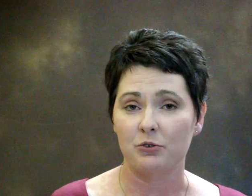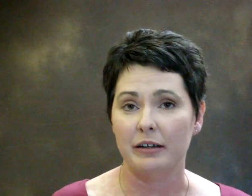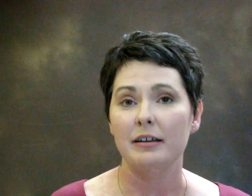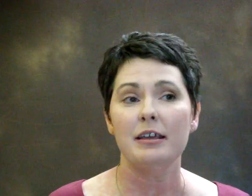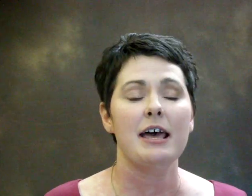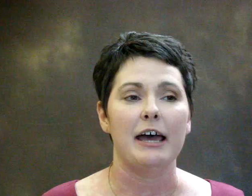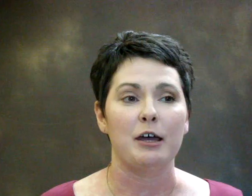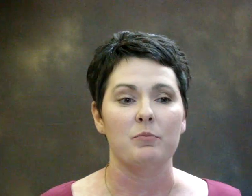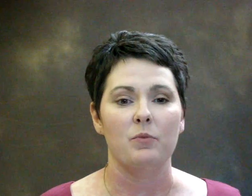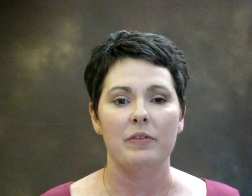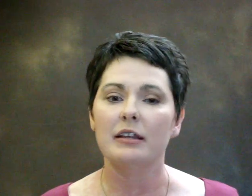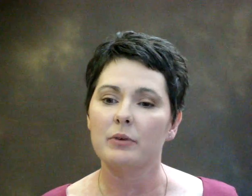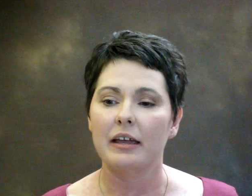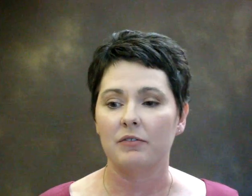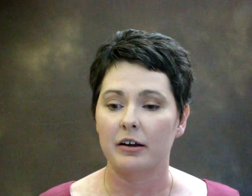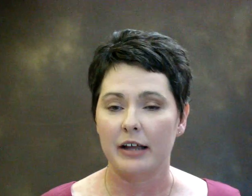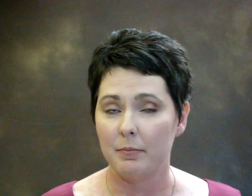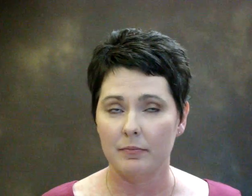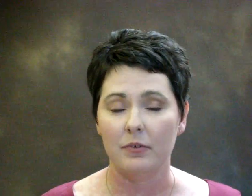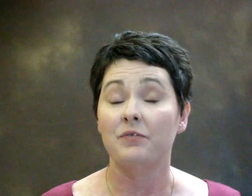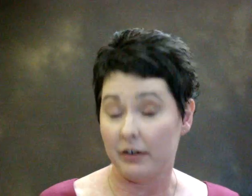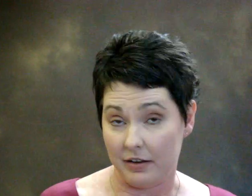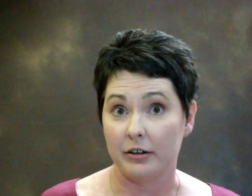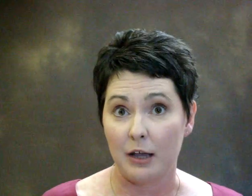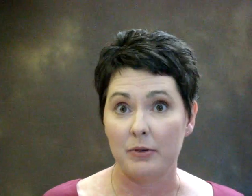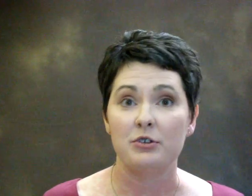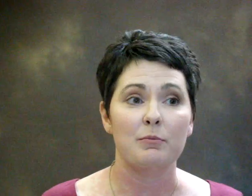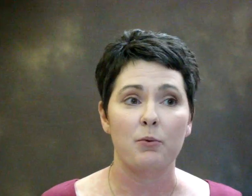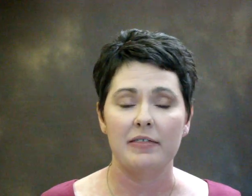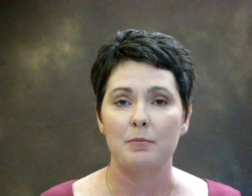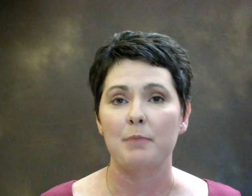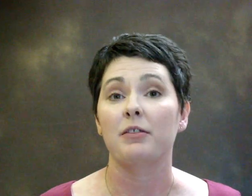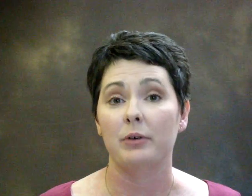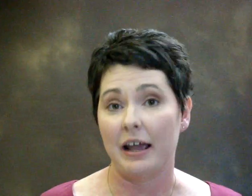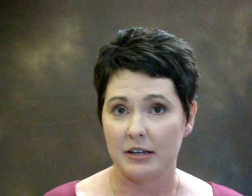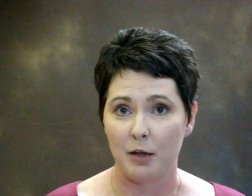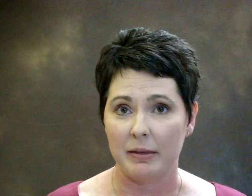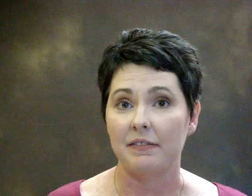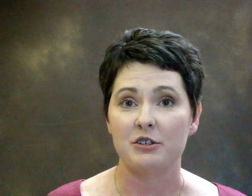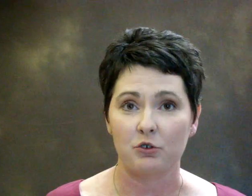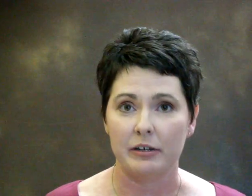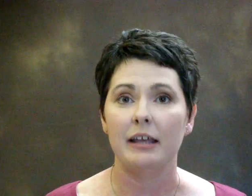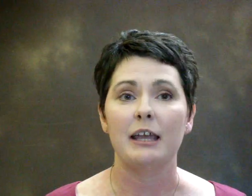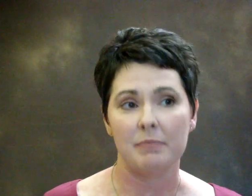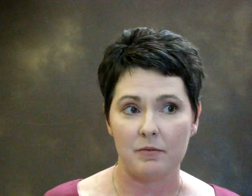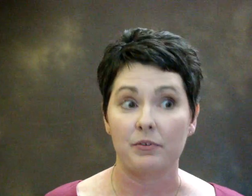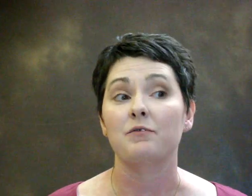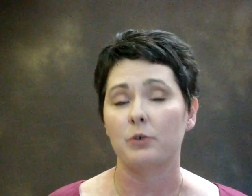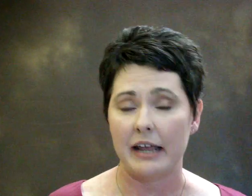children. When things would get flared up, very flared up, it was to the point that my mother would have to come and get the children and keep them for like 4 days